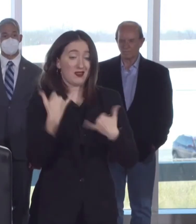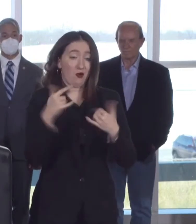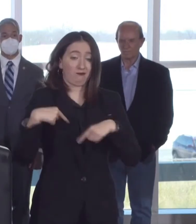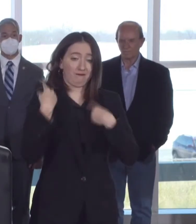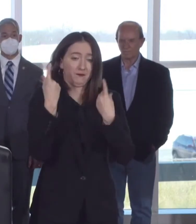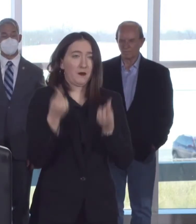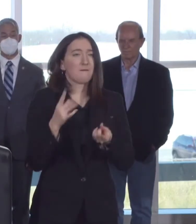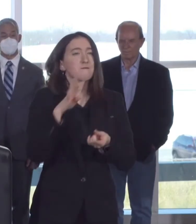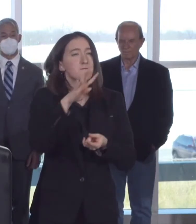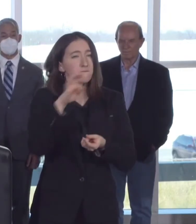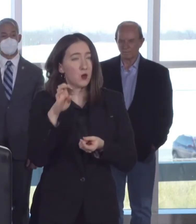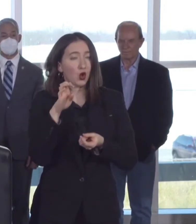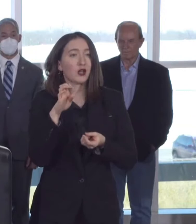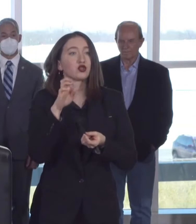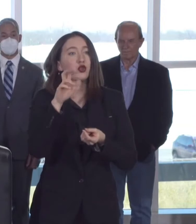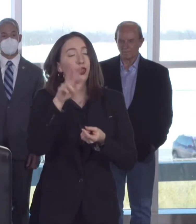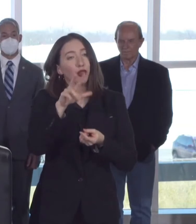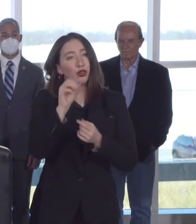is